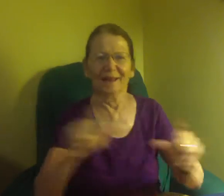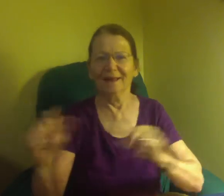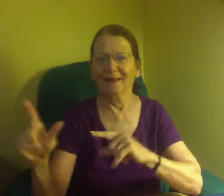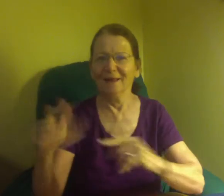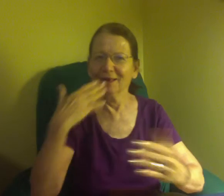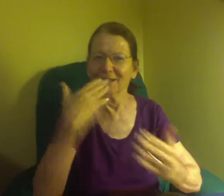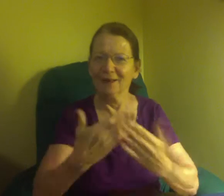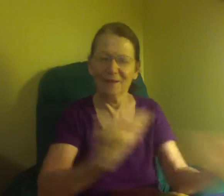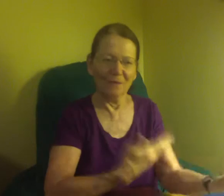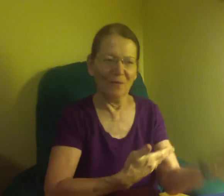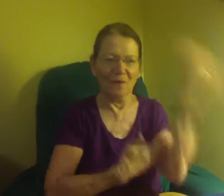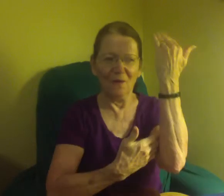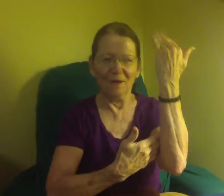A A A A A A